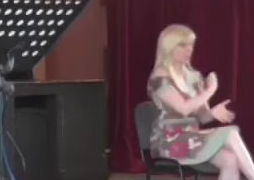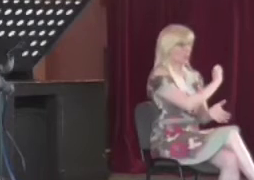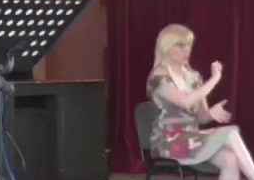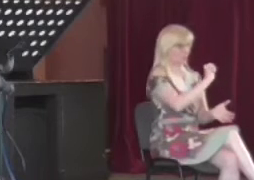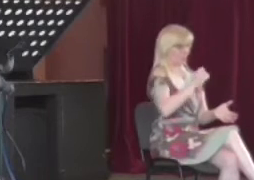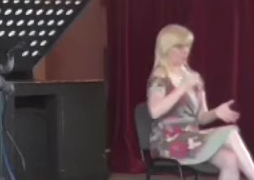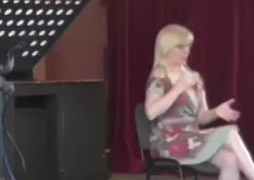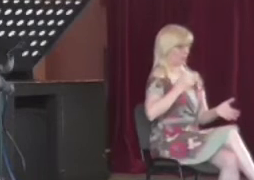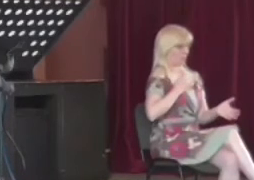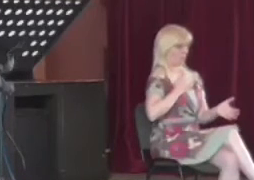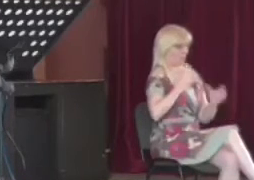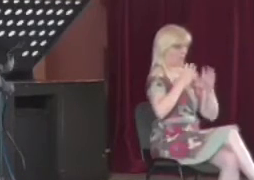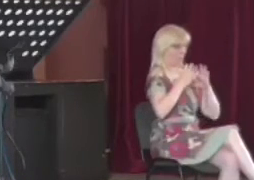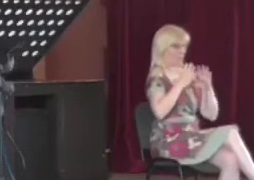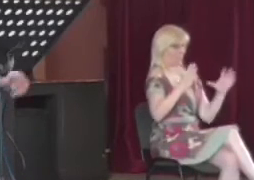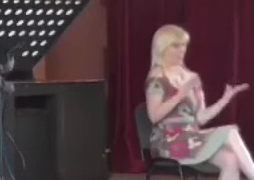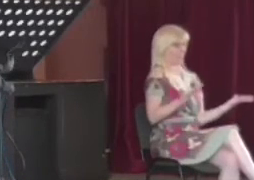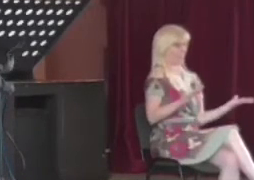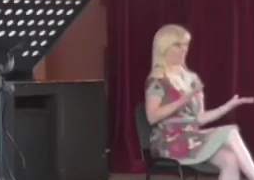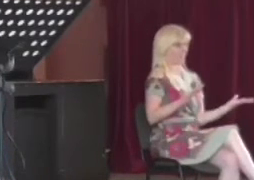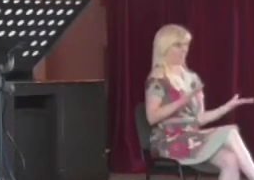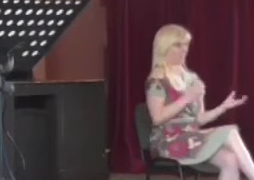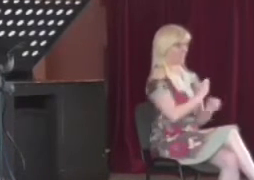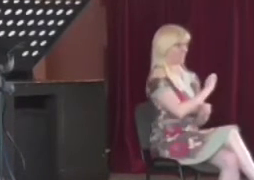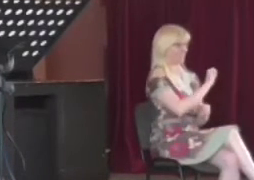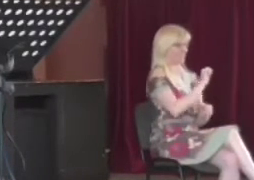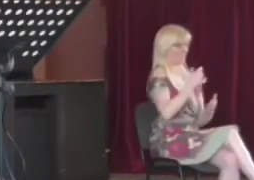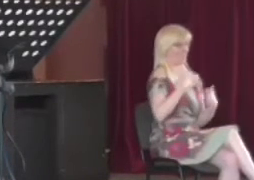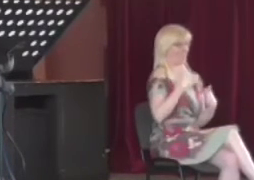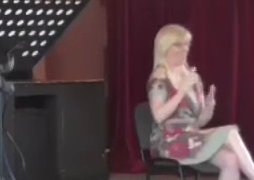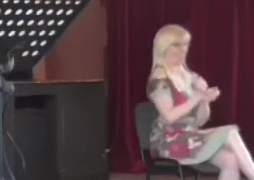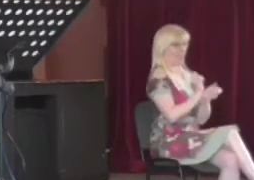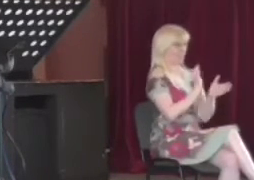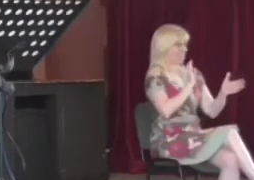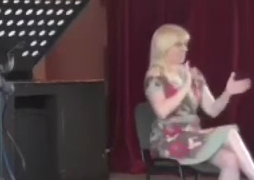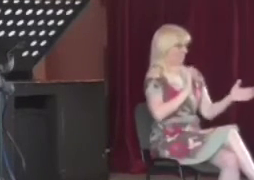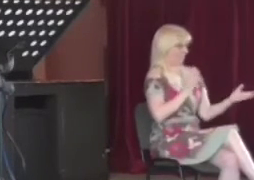changed lives. No, we don't want to listen to you, Tony. We love you.